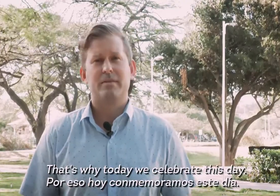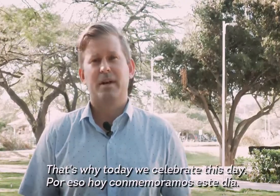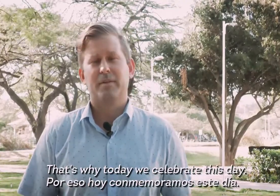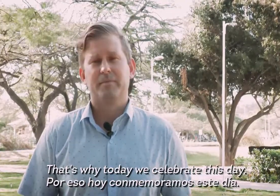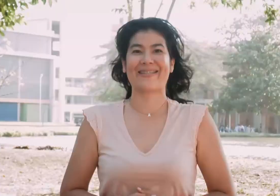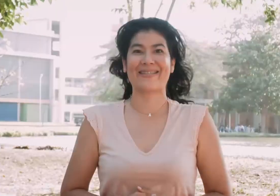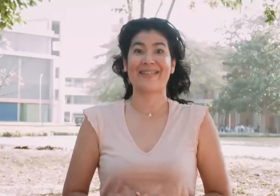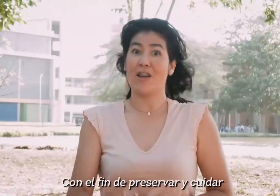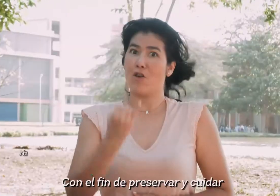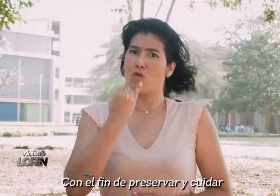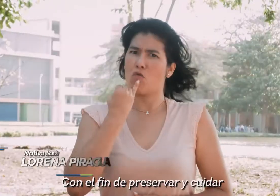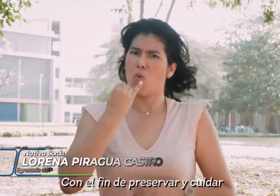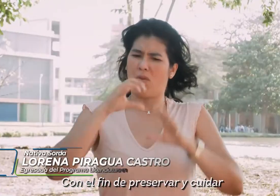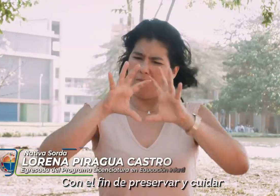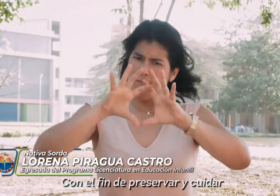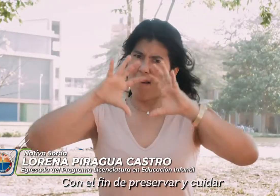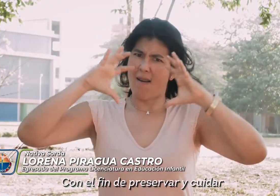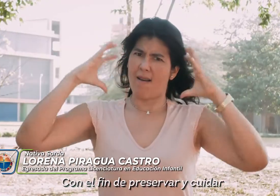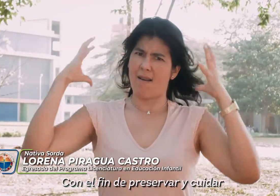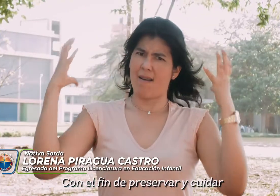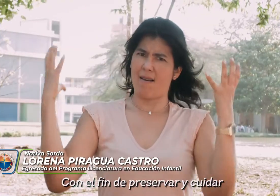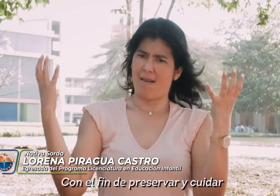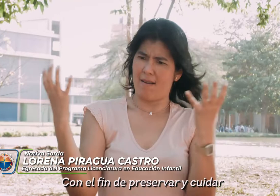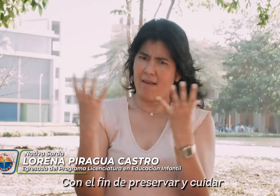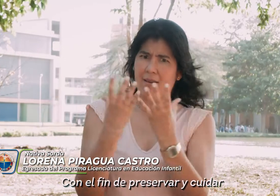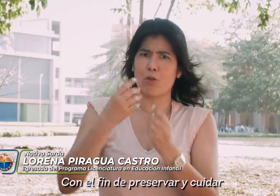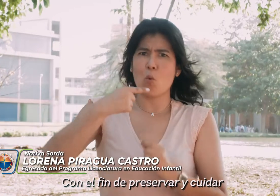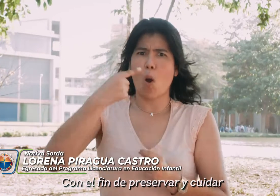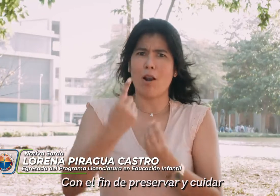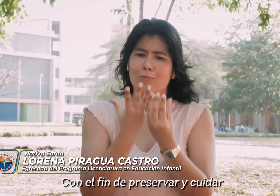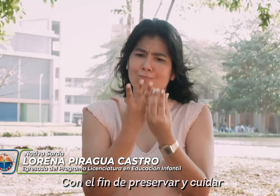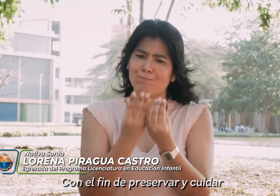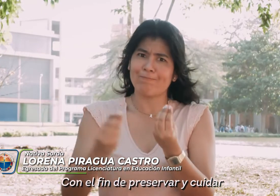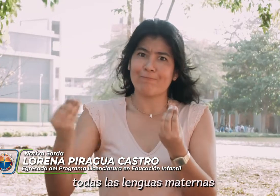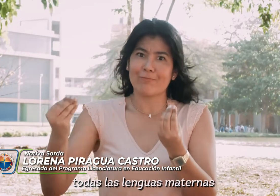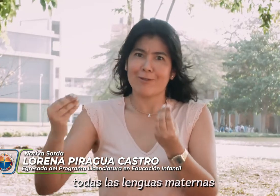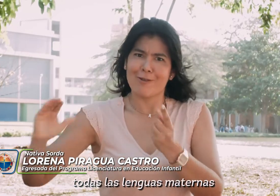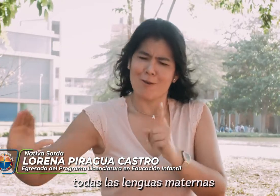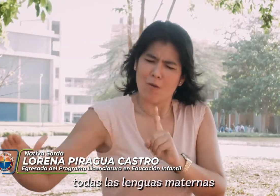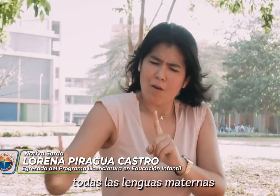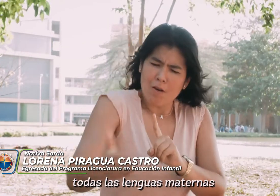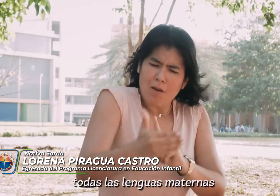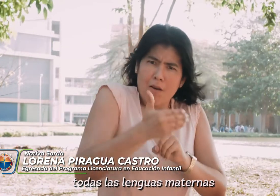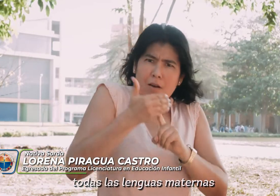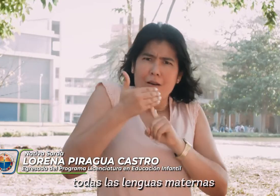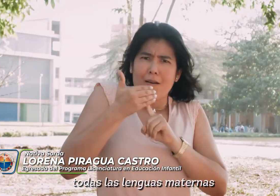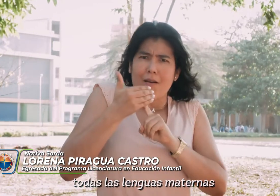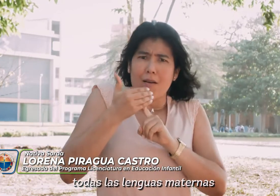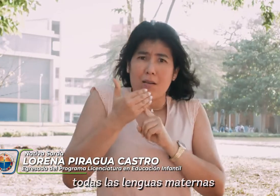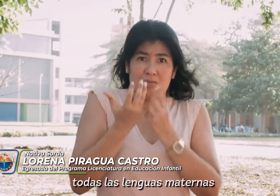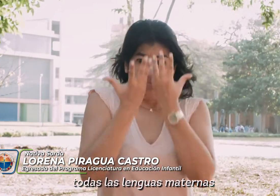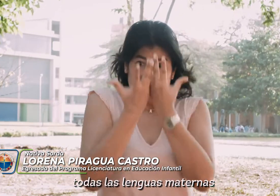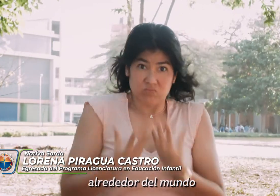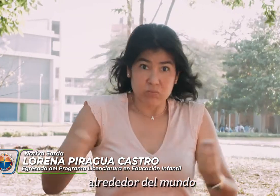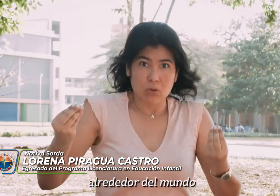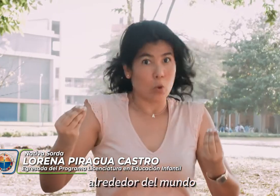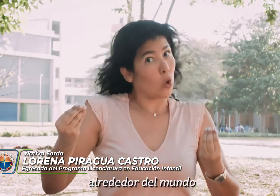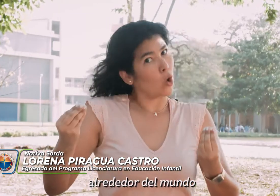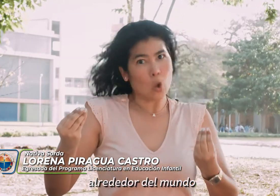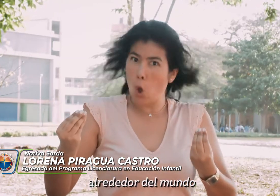day. Con el fin de preservar y cuidar todas las lenguas maternas alrededor del